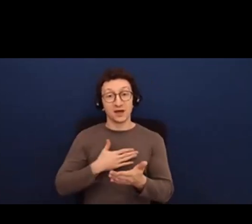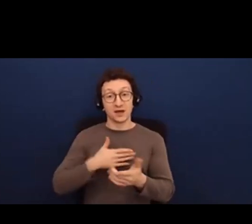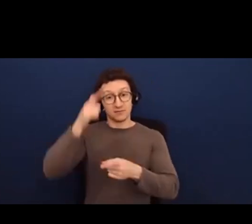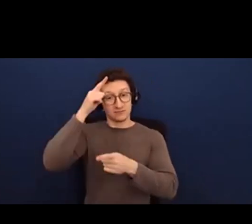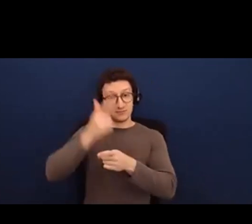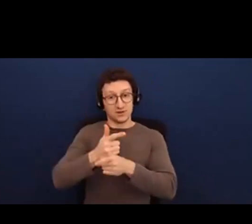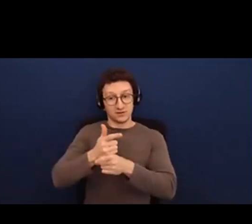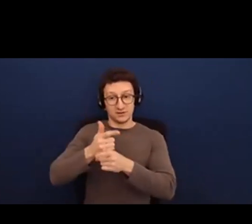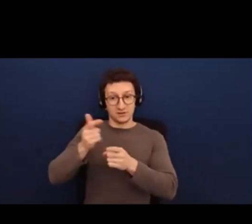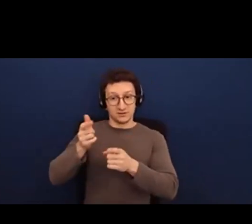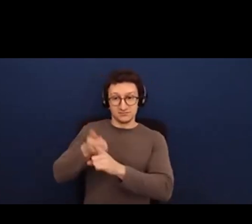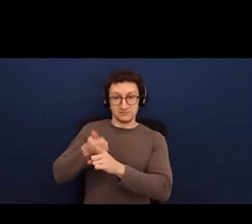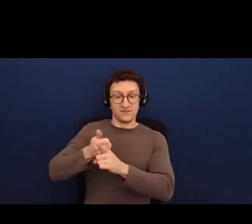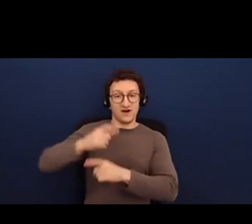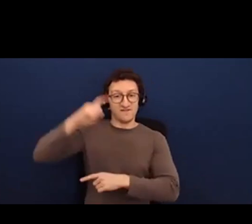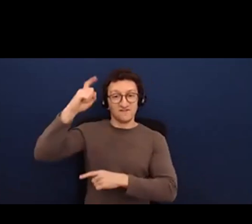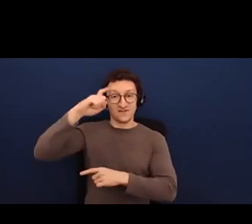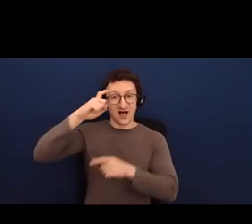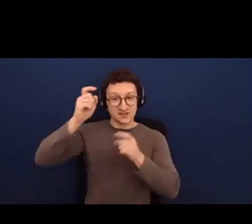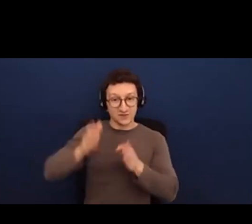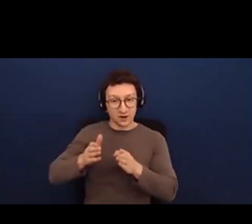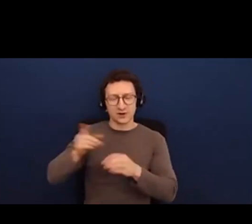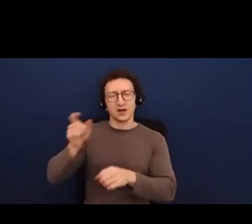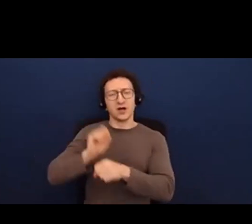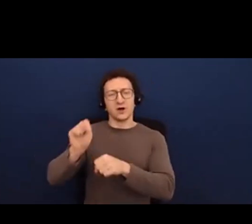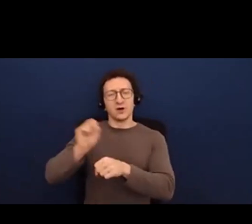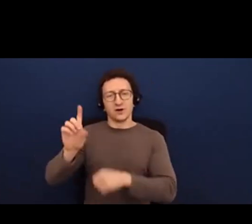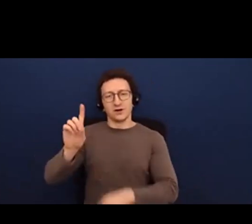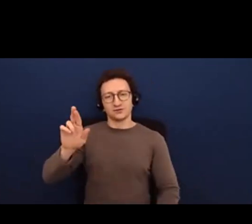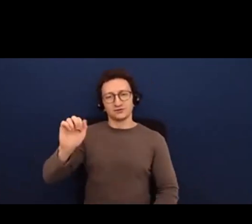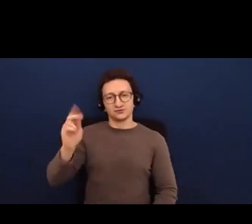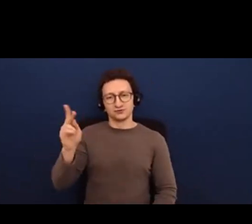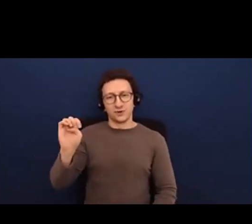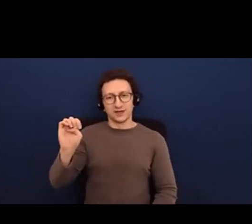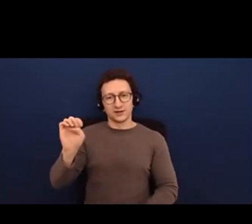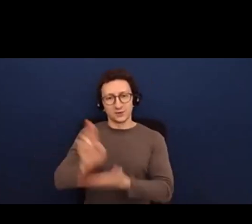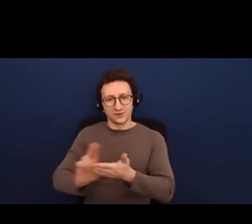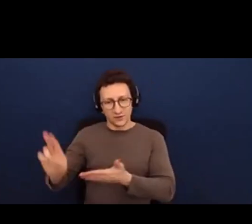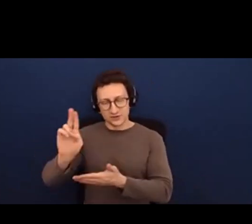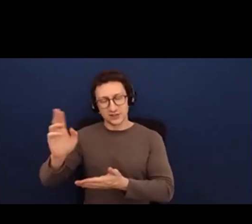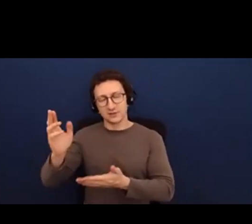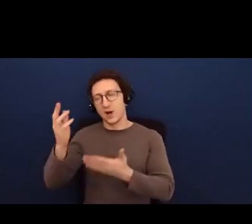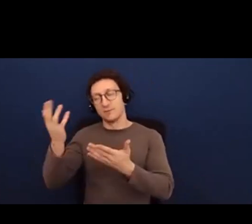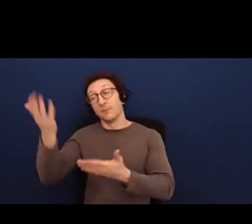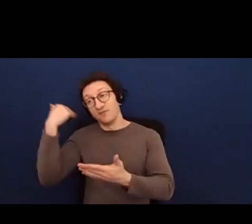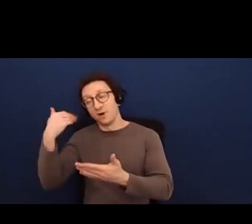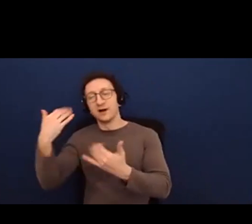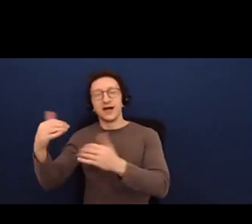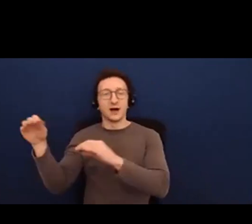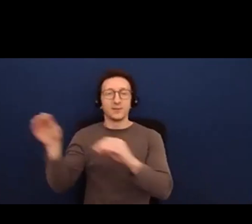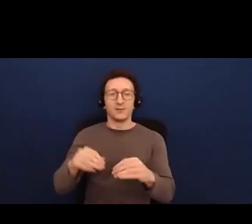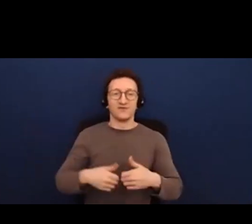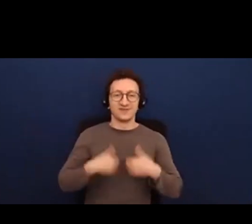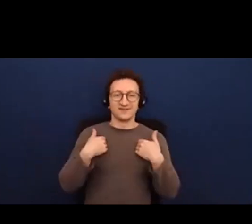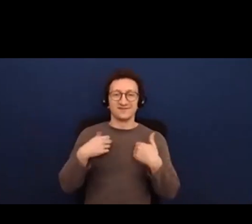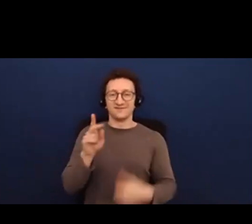has taught philosophy at Drake University and now he lives in Philadelphia. And so we're very, very close.